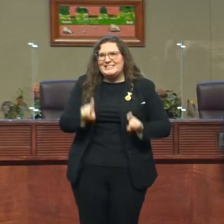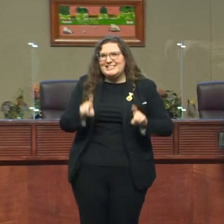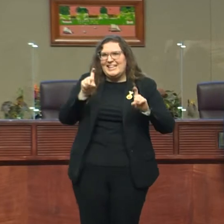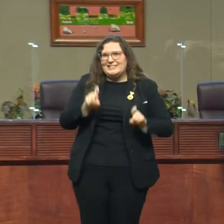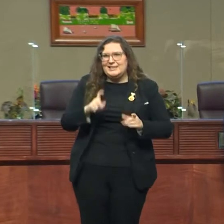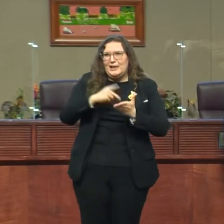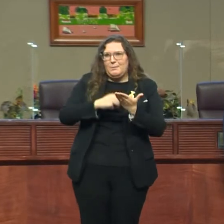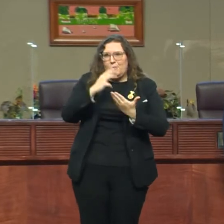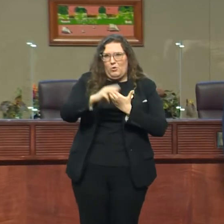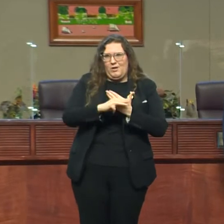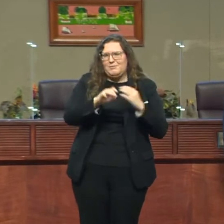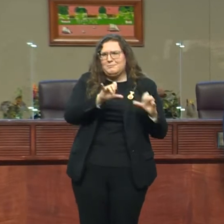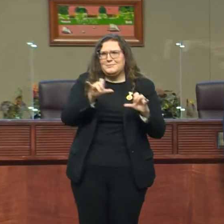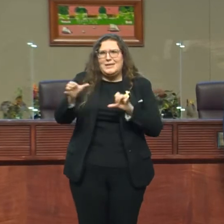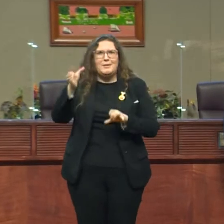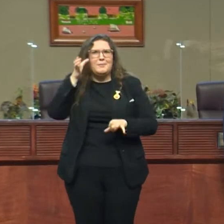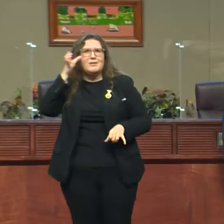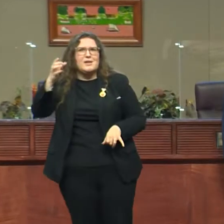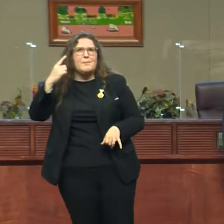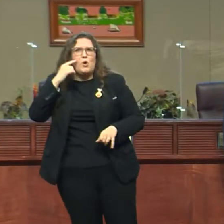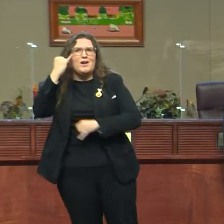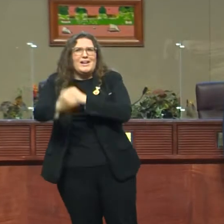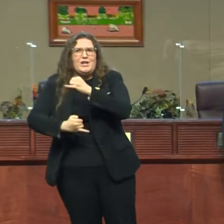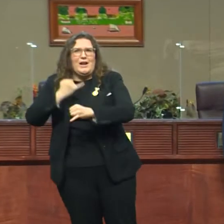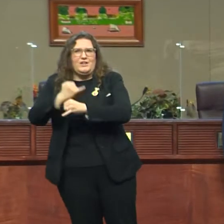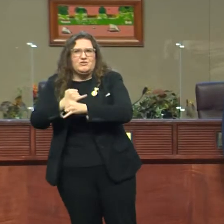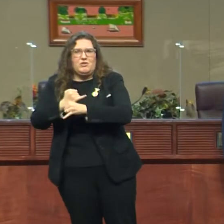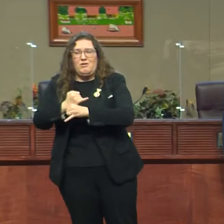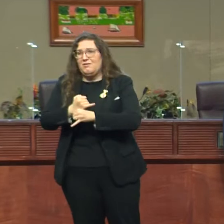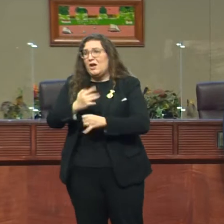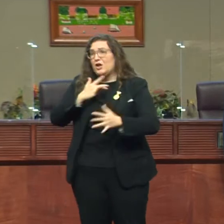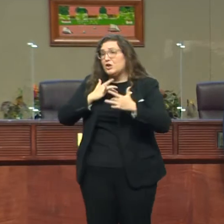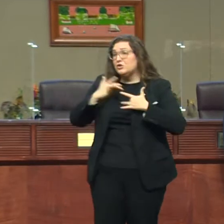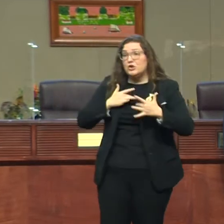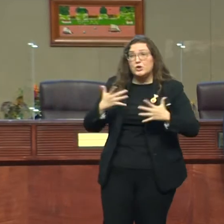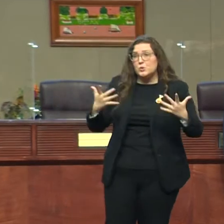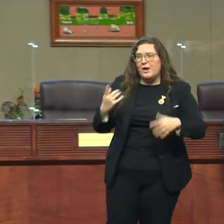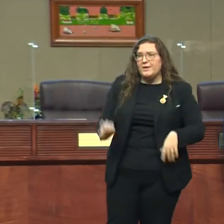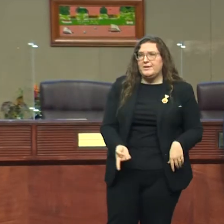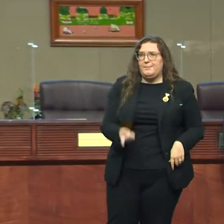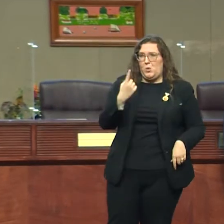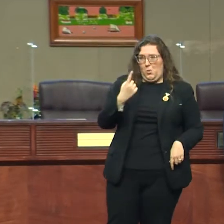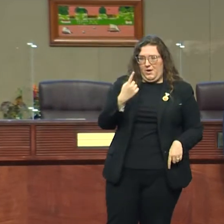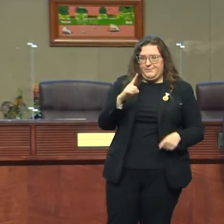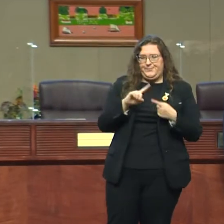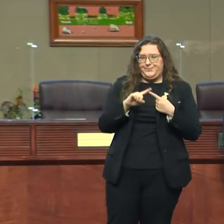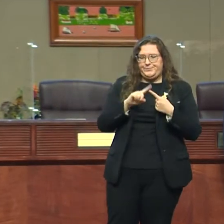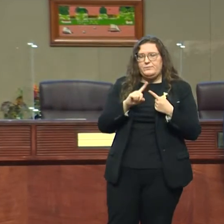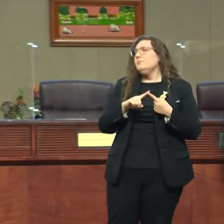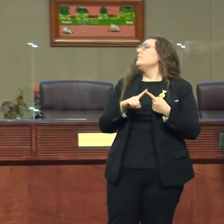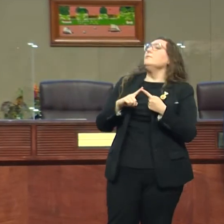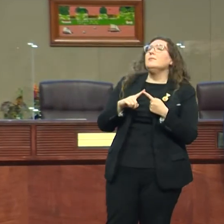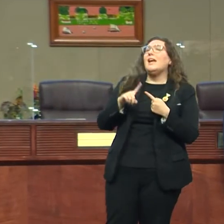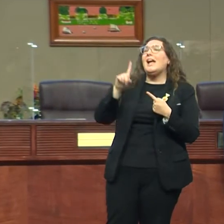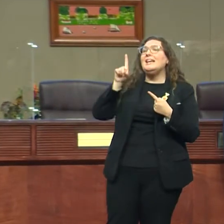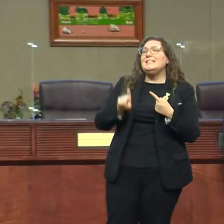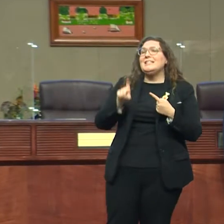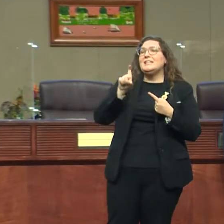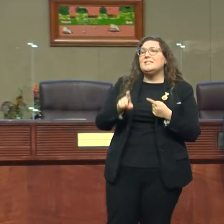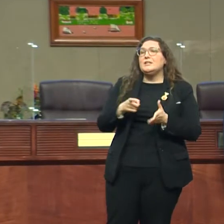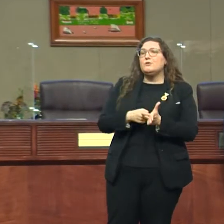international arrivals into the United States for a couple of reasons. Number one, that testing will require about